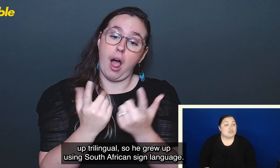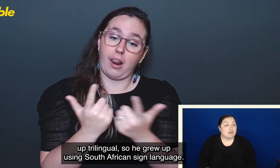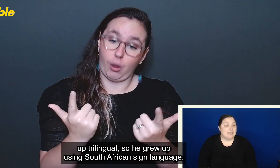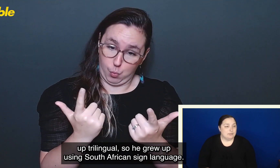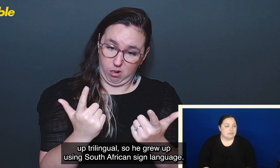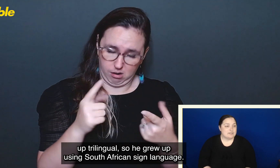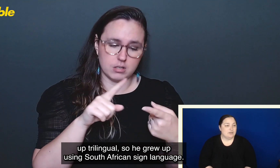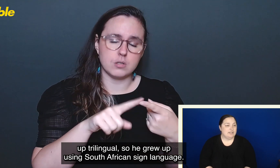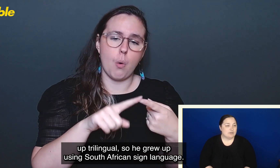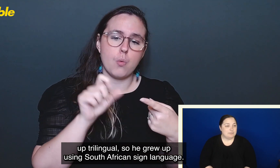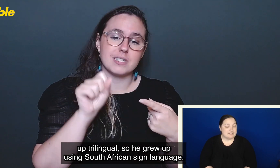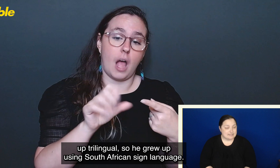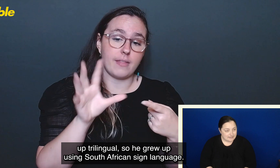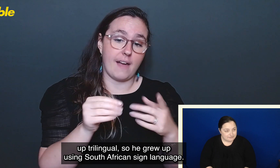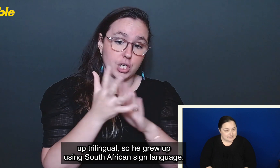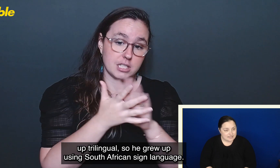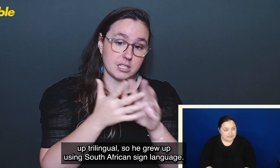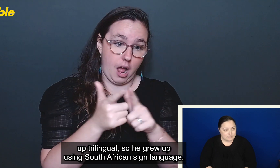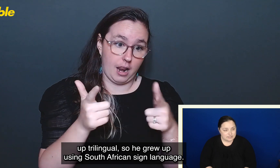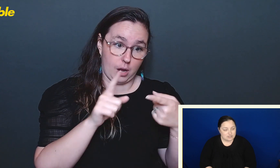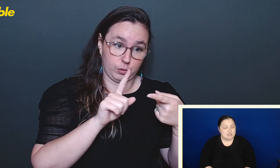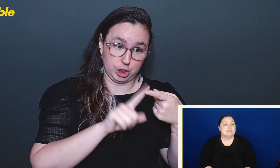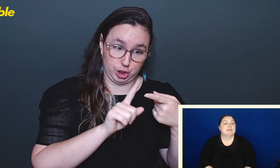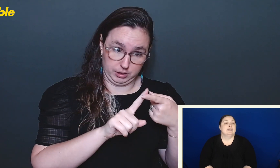up trilingual. So he grew up using South African Sign